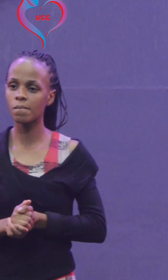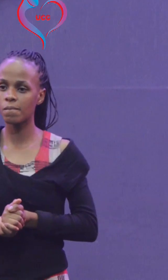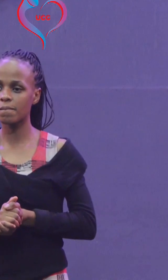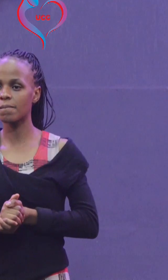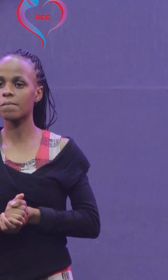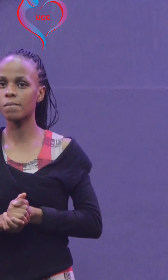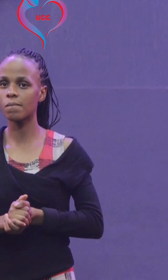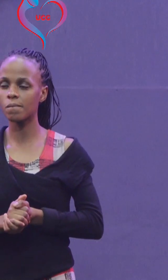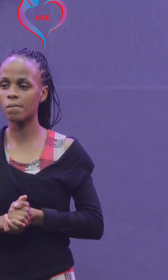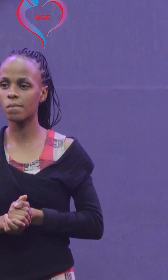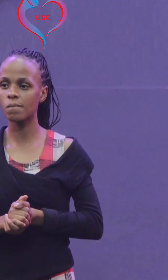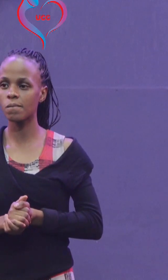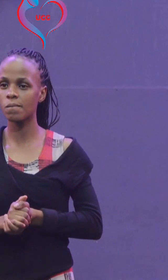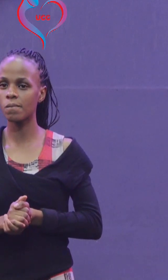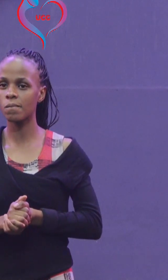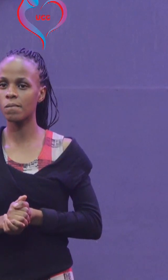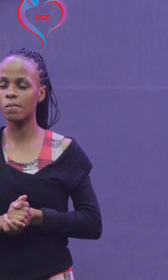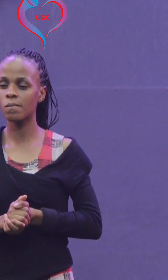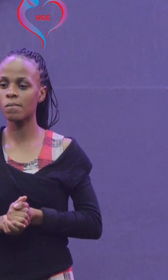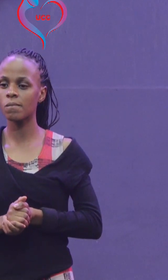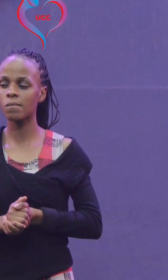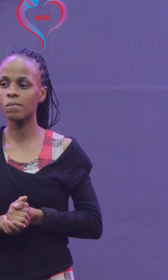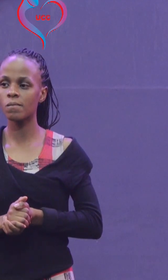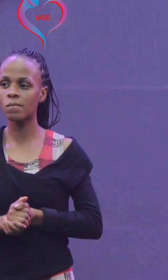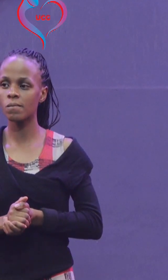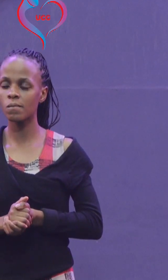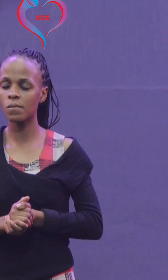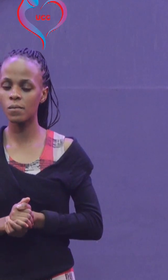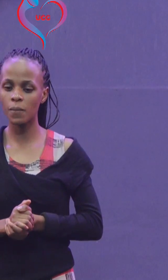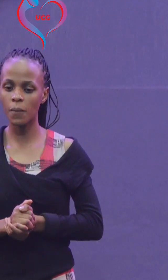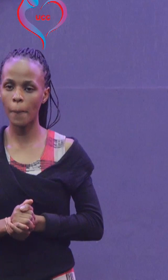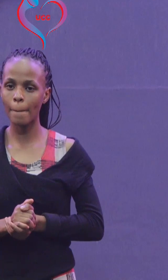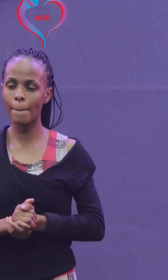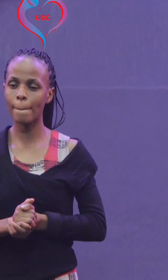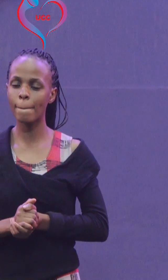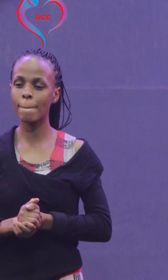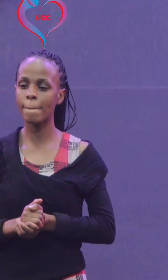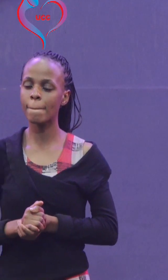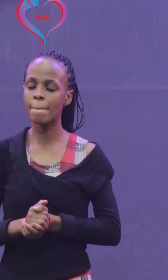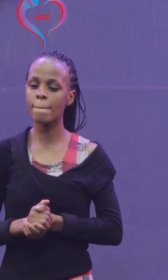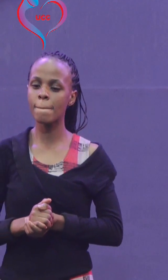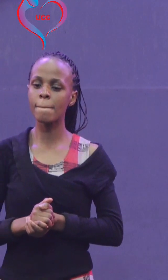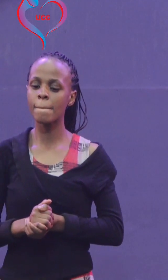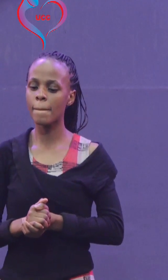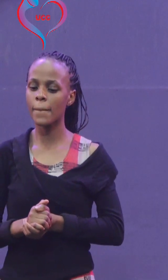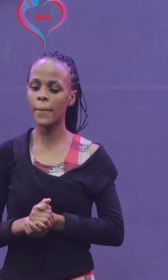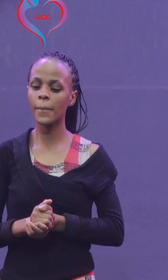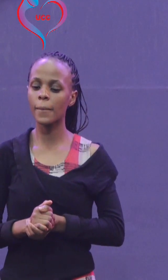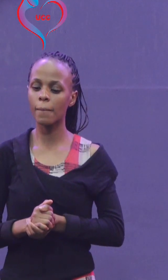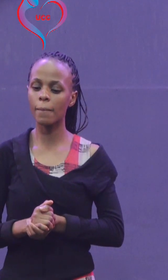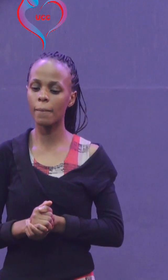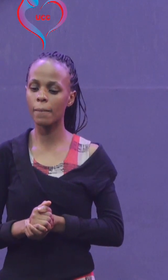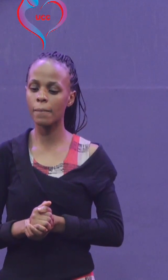ssaddaaka ennamu entukuvu esanyusa Katonda, kwe kuweereza kwammwe okw'amagezi. So